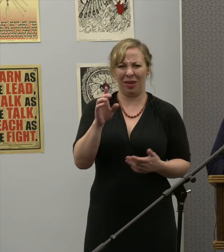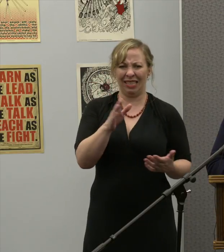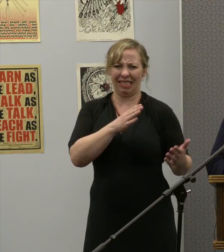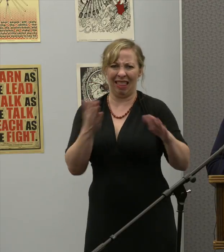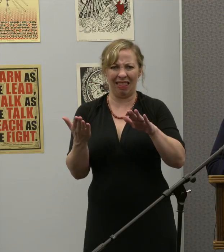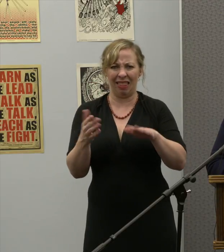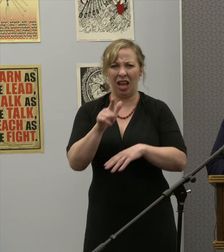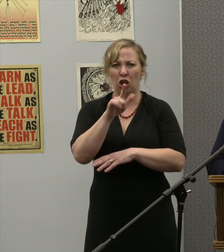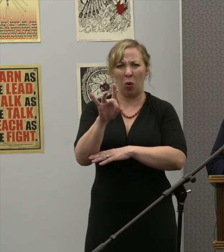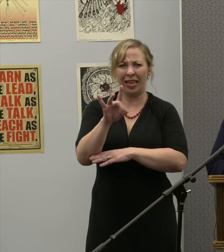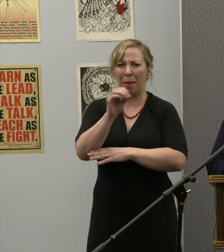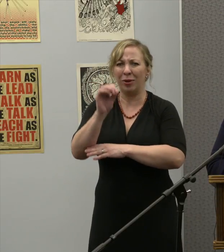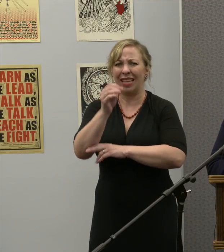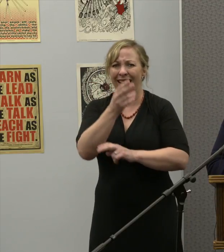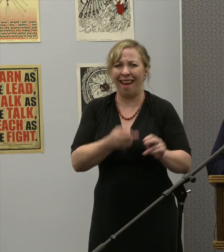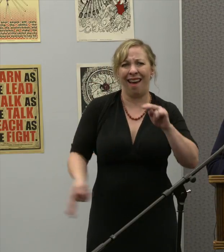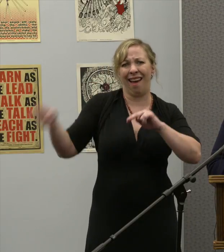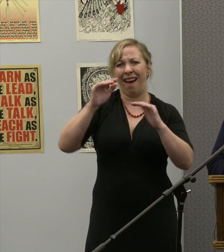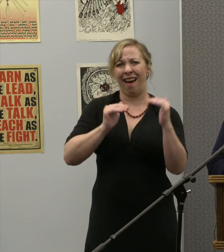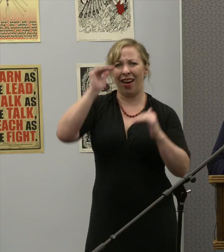higher in Appalachia.